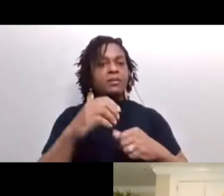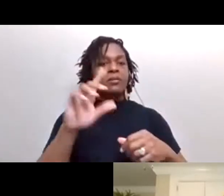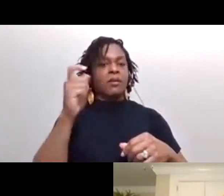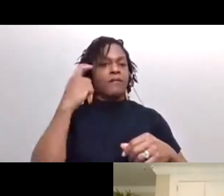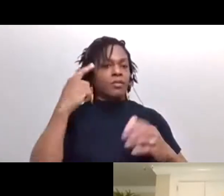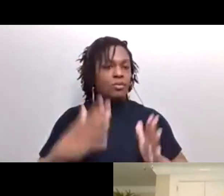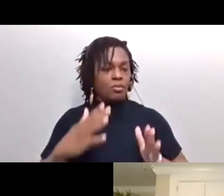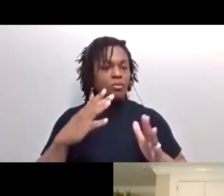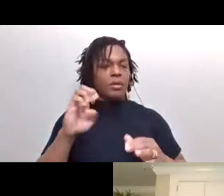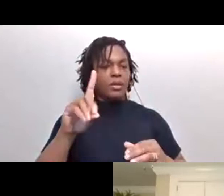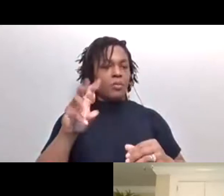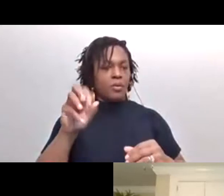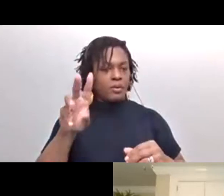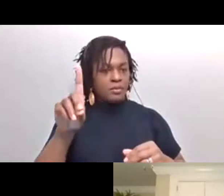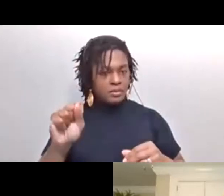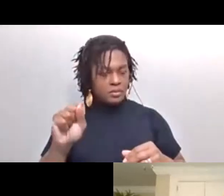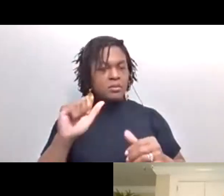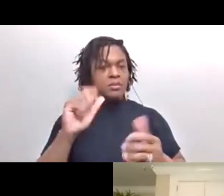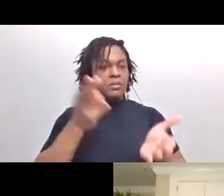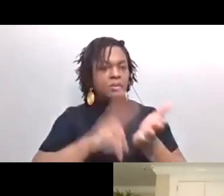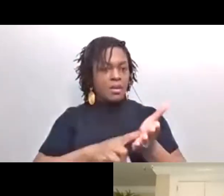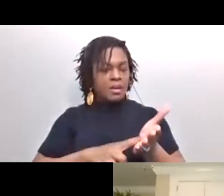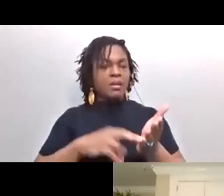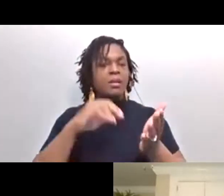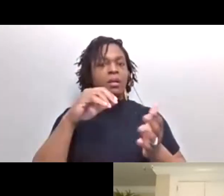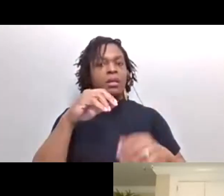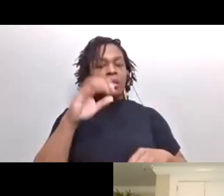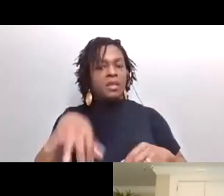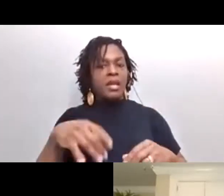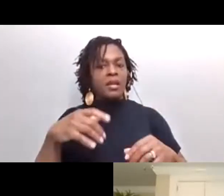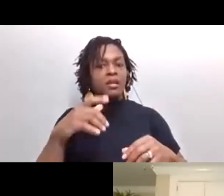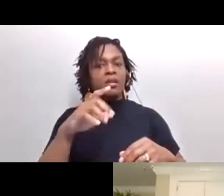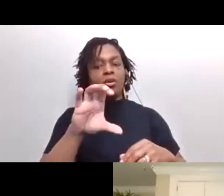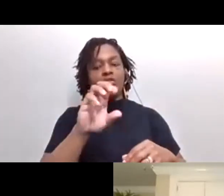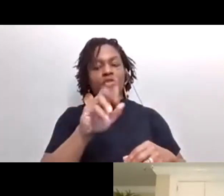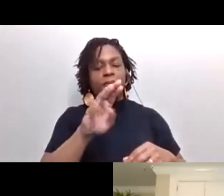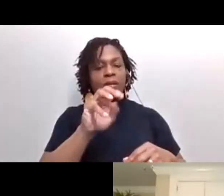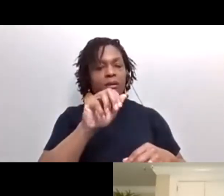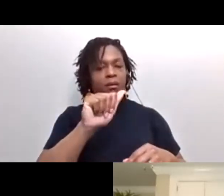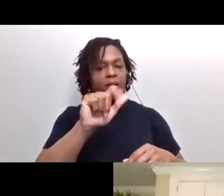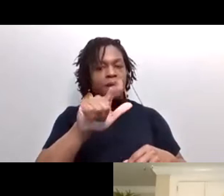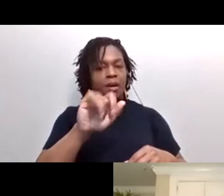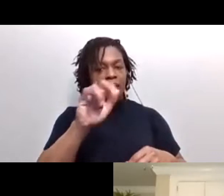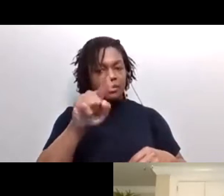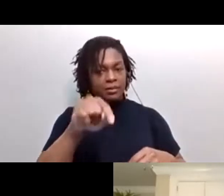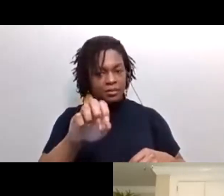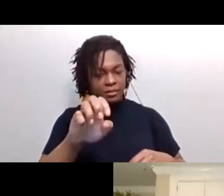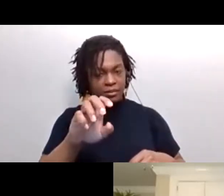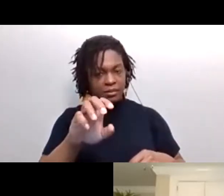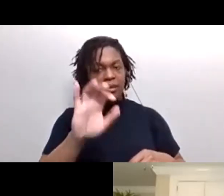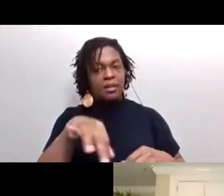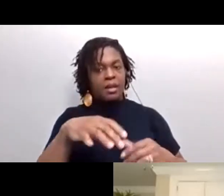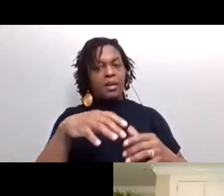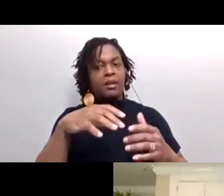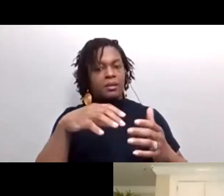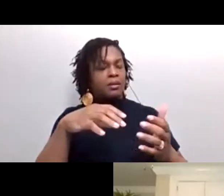to decriminalize small amounts of possession of marijuana, which we know has caused the incarceration of many people, and we